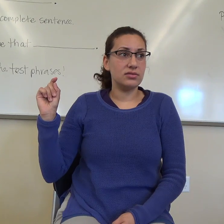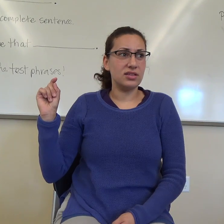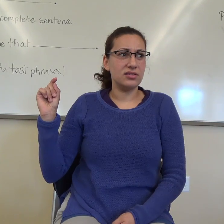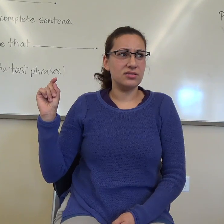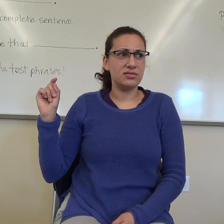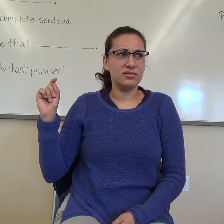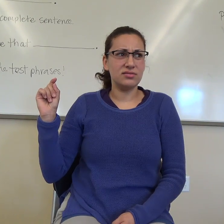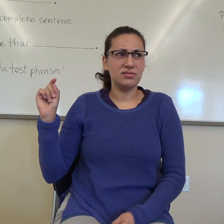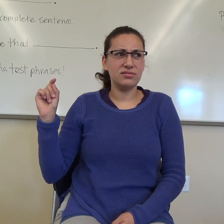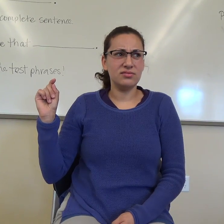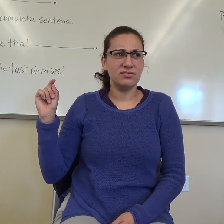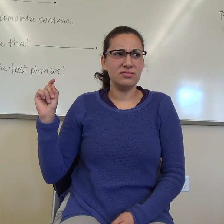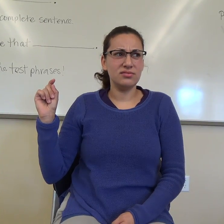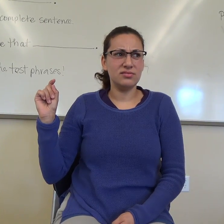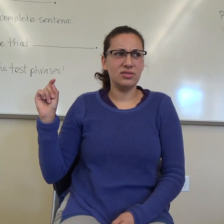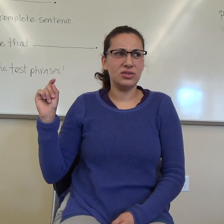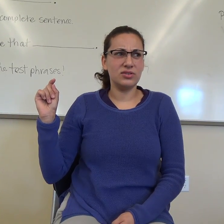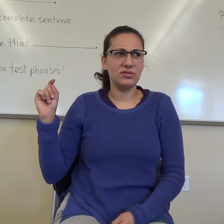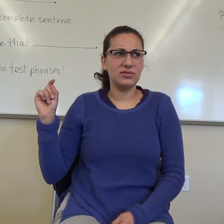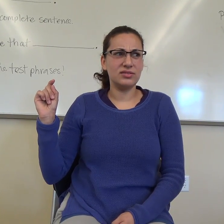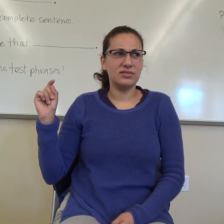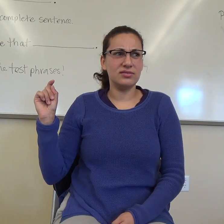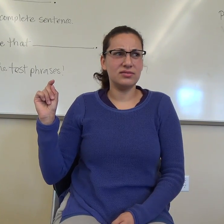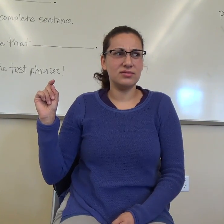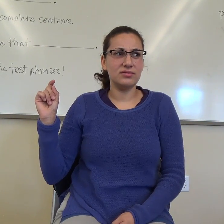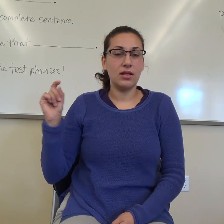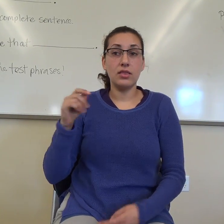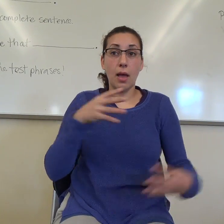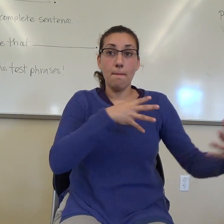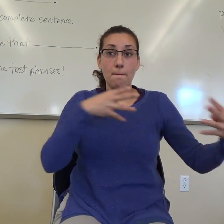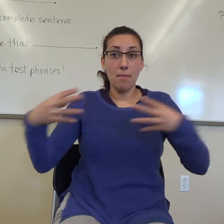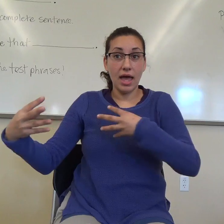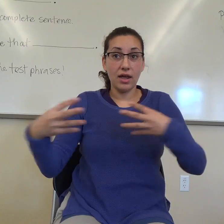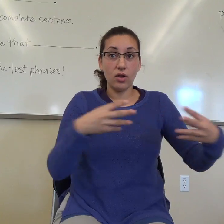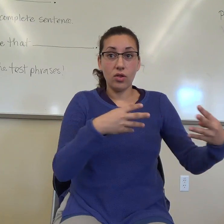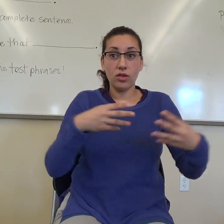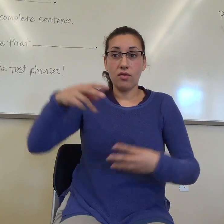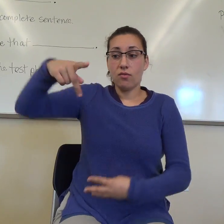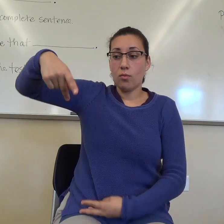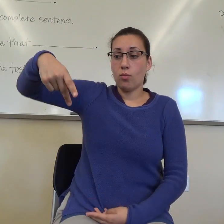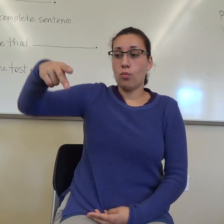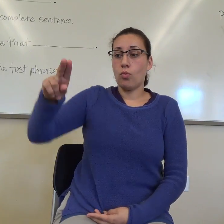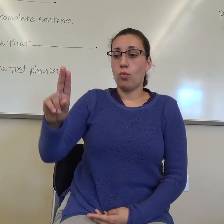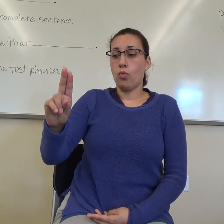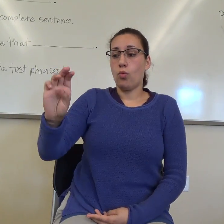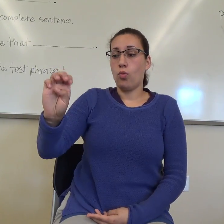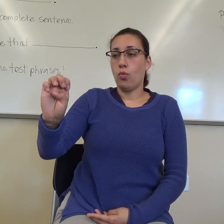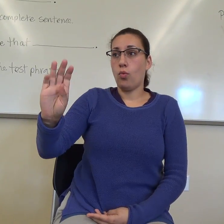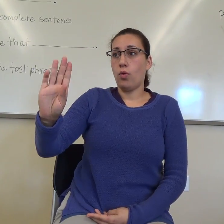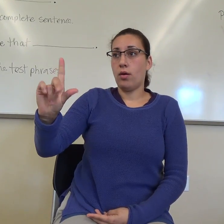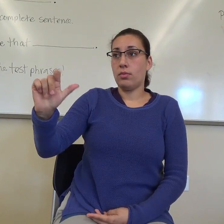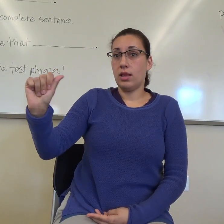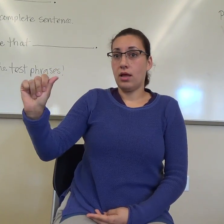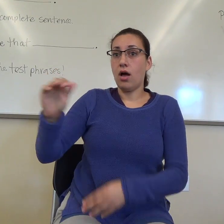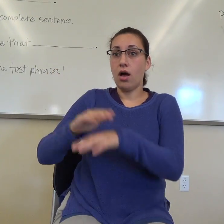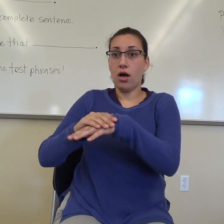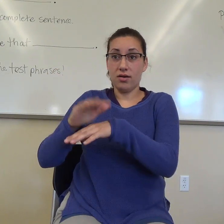No. It isn't? Or, The Battle of Puebla on the 5th of May. The